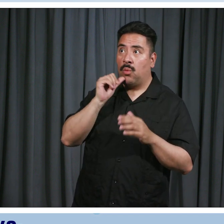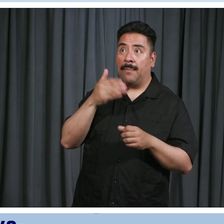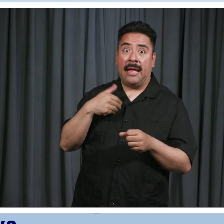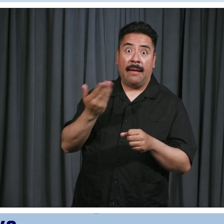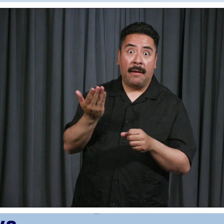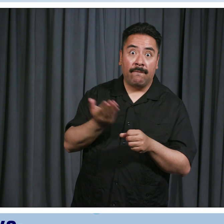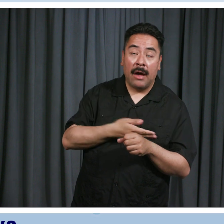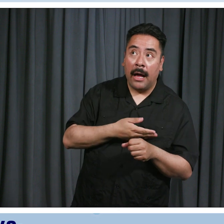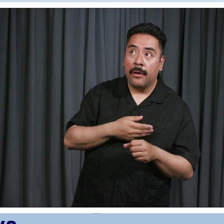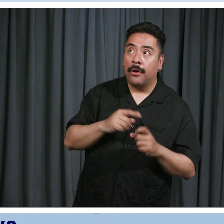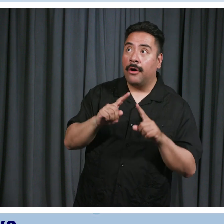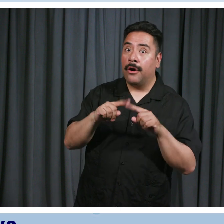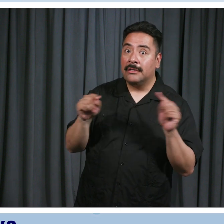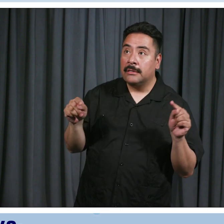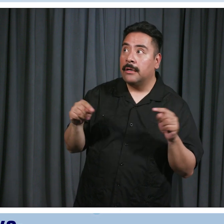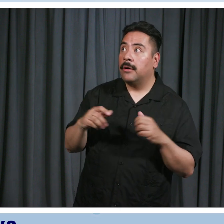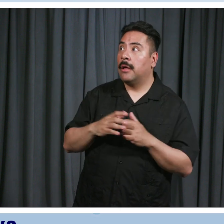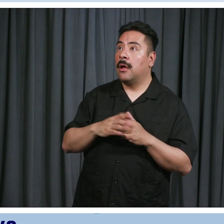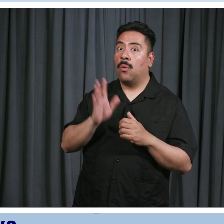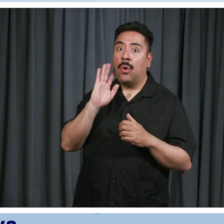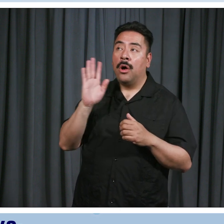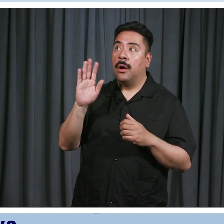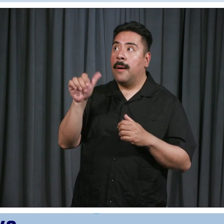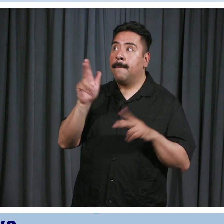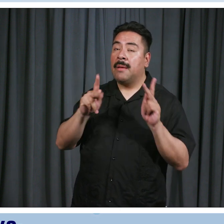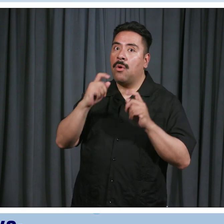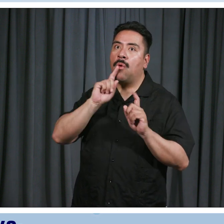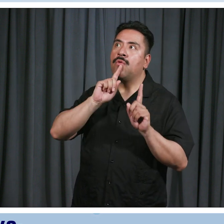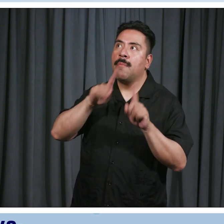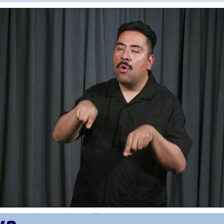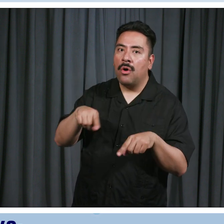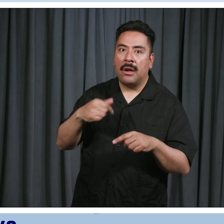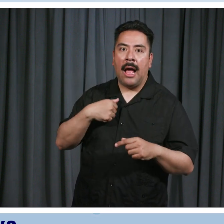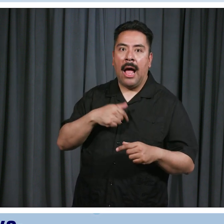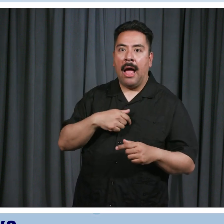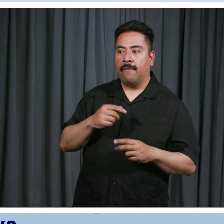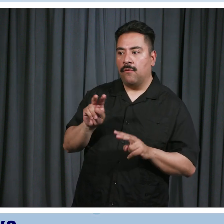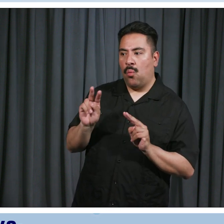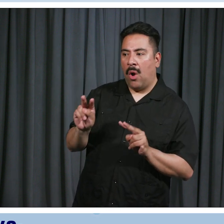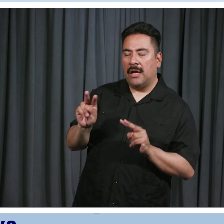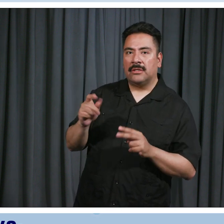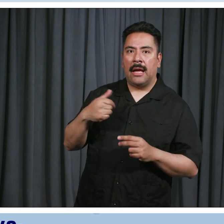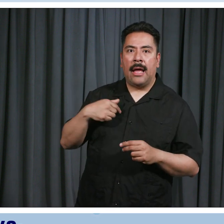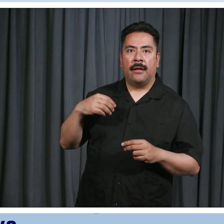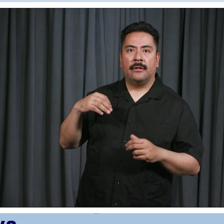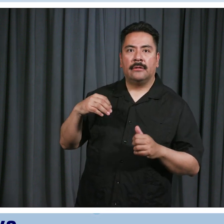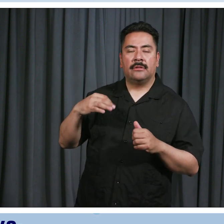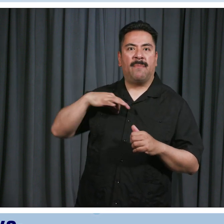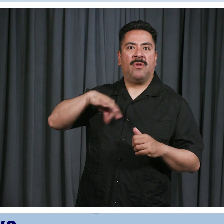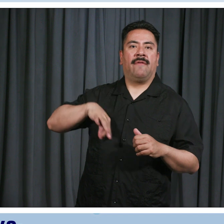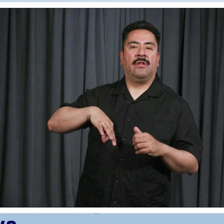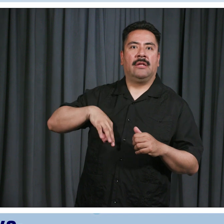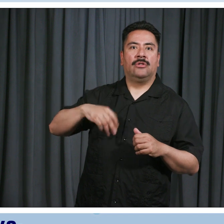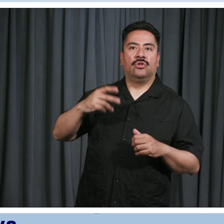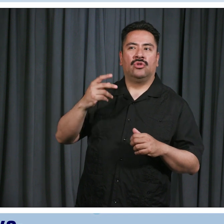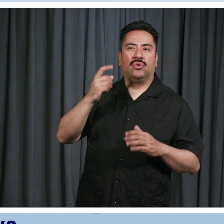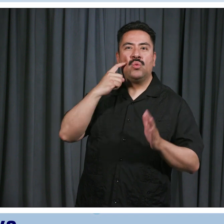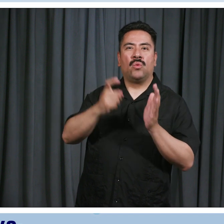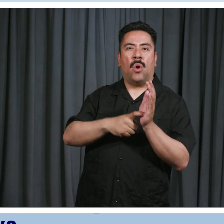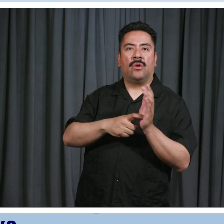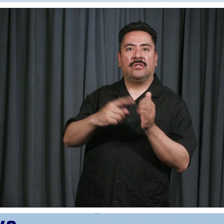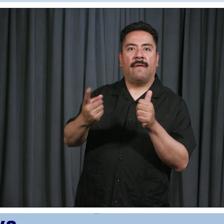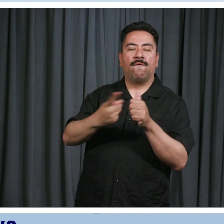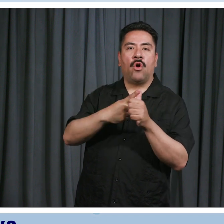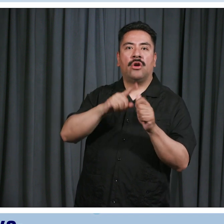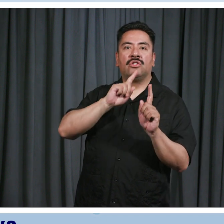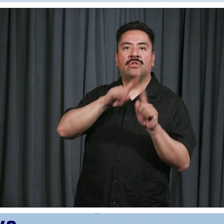job, et cetera, will I be reported? That, I have watched that. I've had the privilege of like watching the first responder community change their